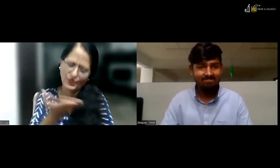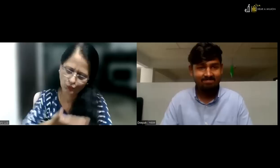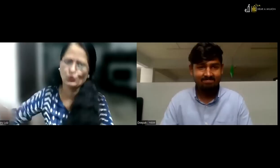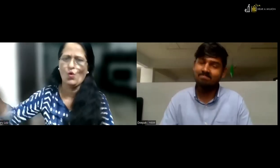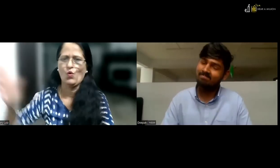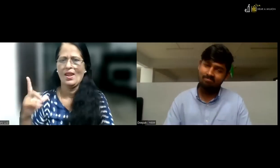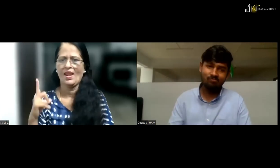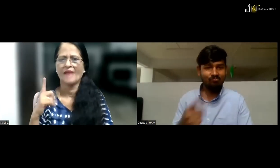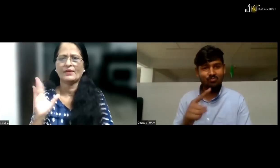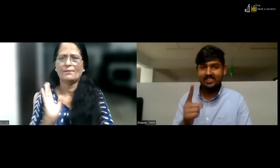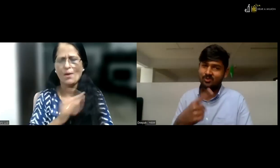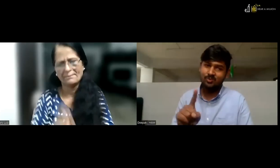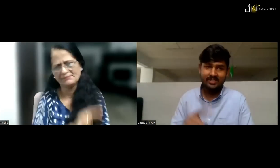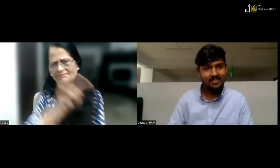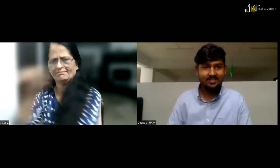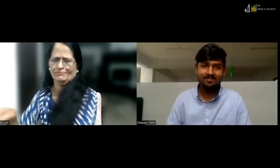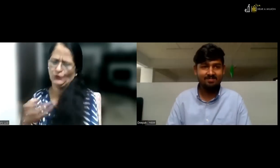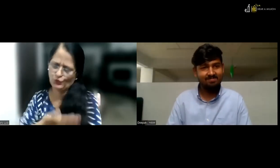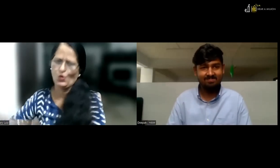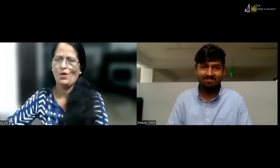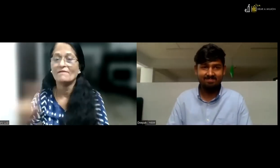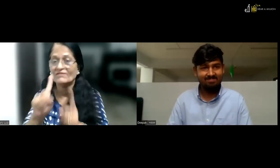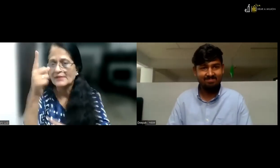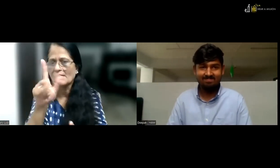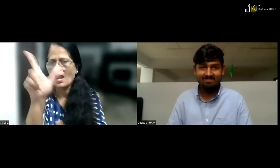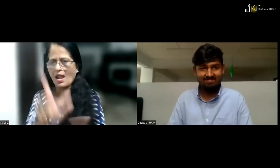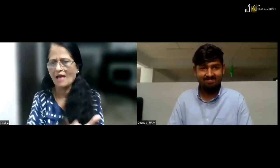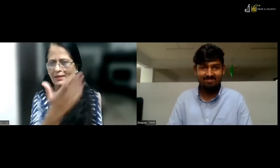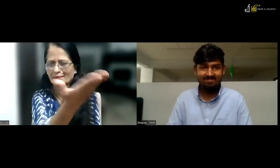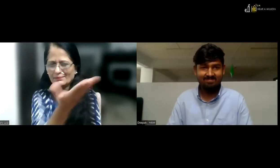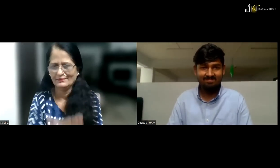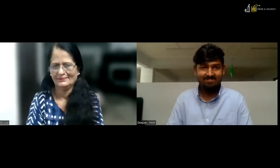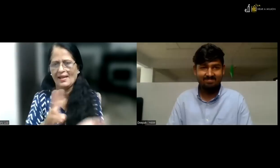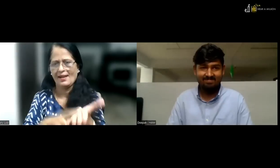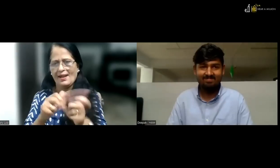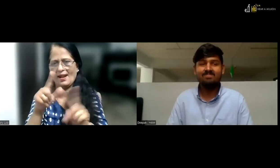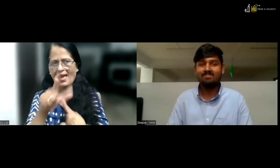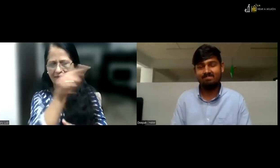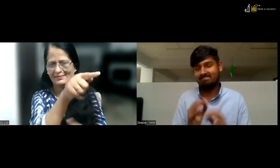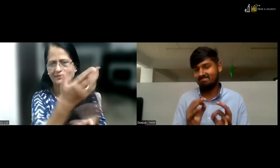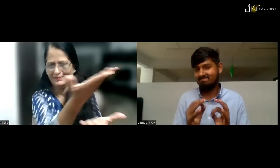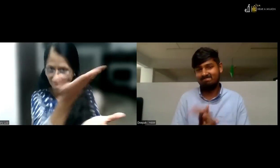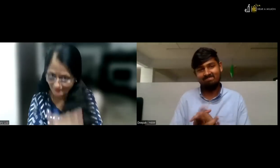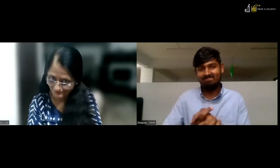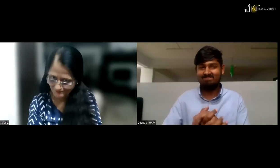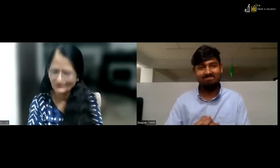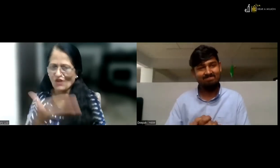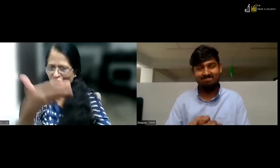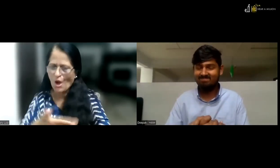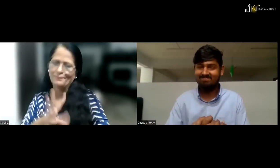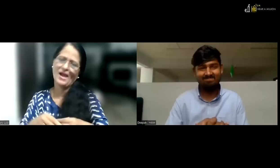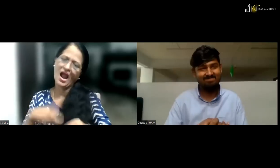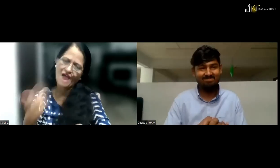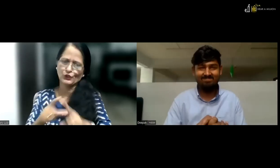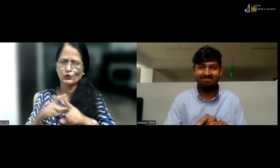hopeful towards it. And we want that deaf schooling, and everyone should be coming along with this. And we just need that